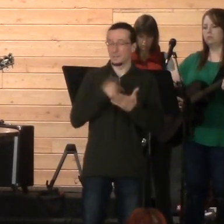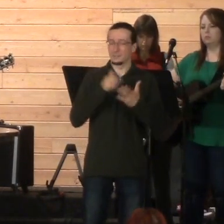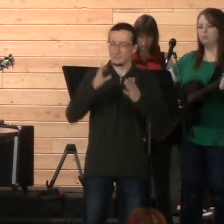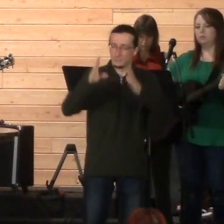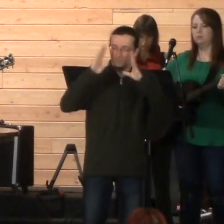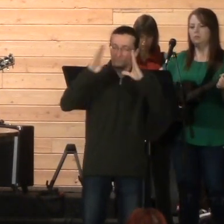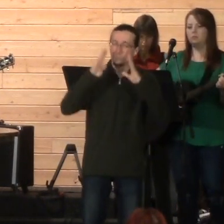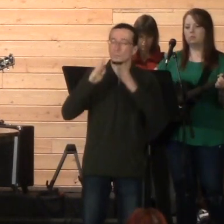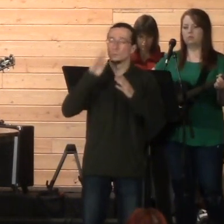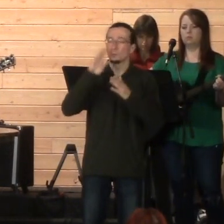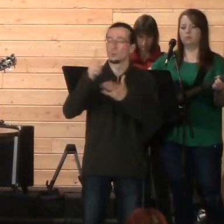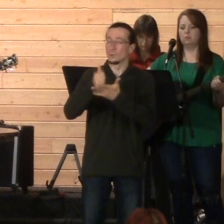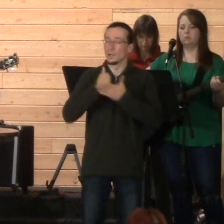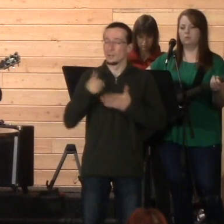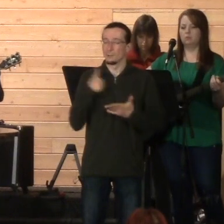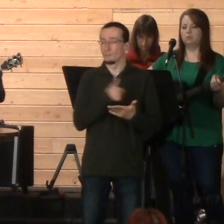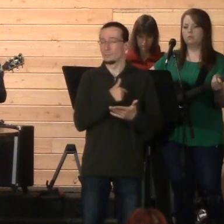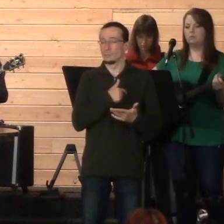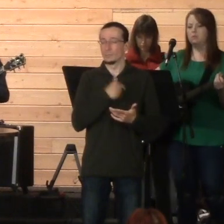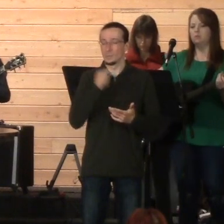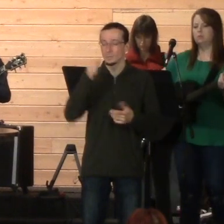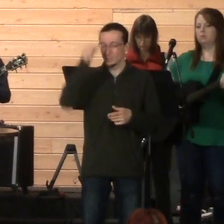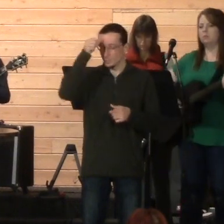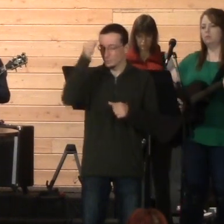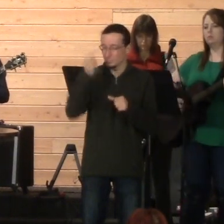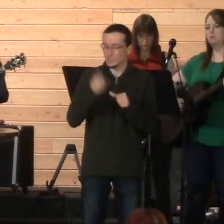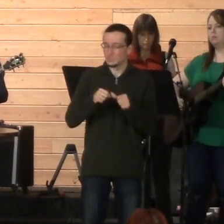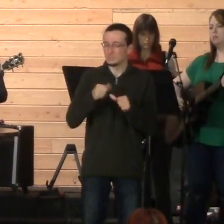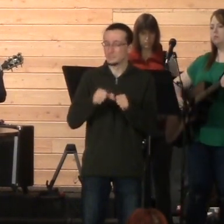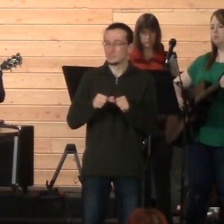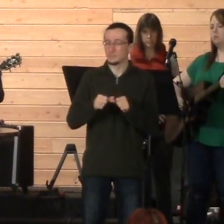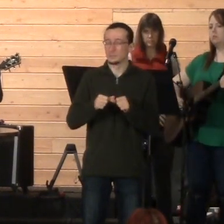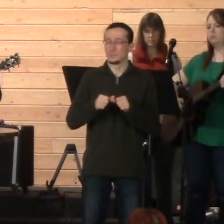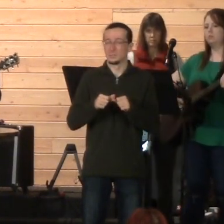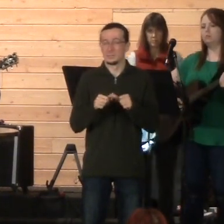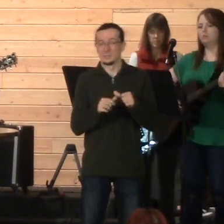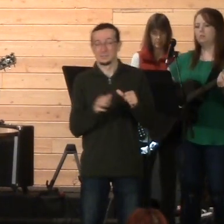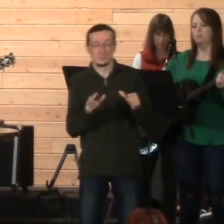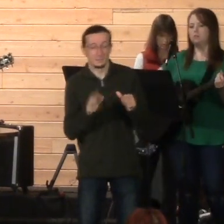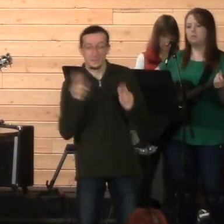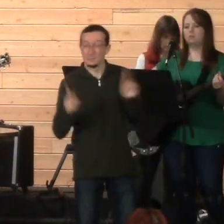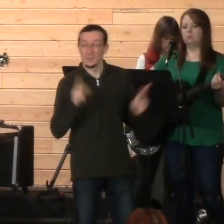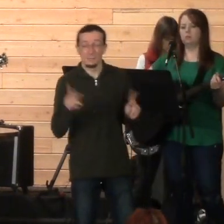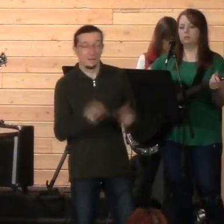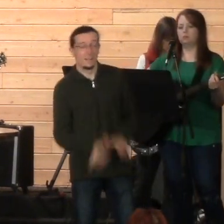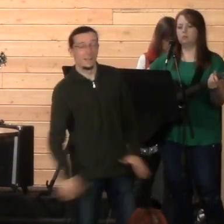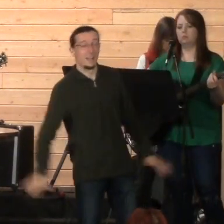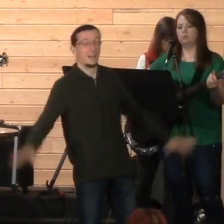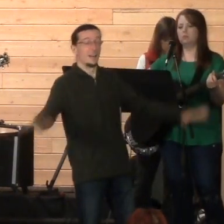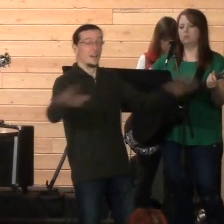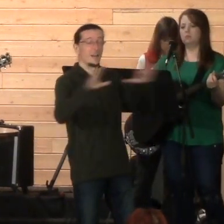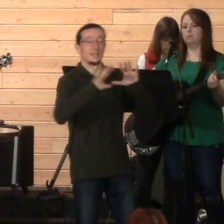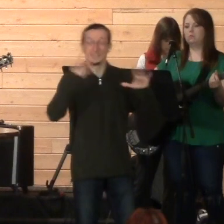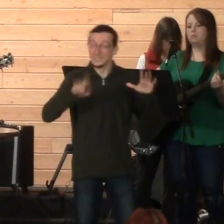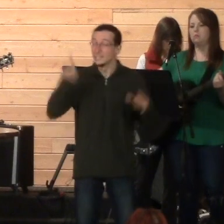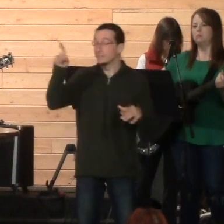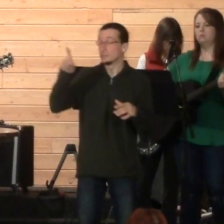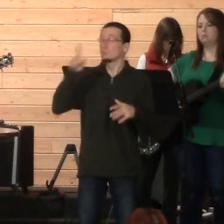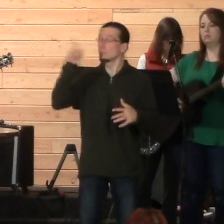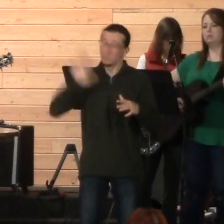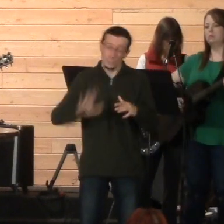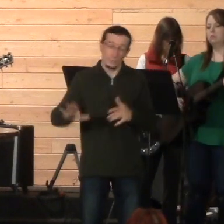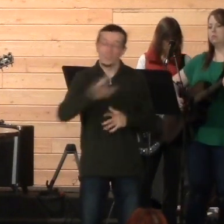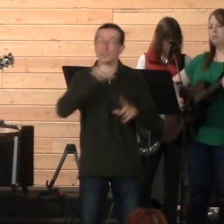us to just remember that the world needs you? I mean, that is the answer. You are the